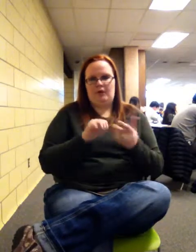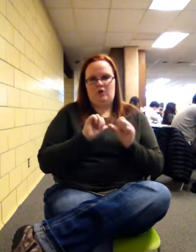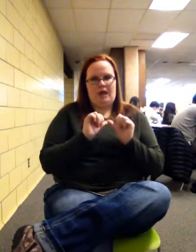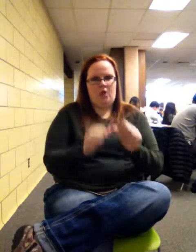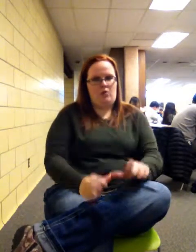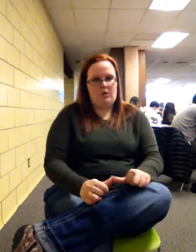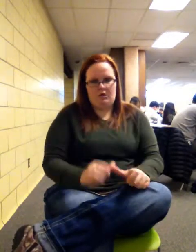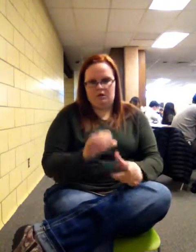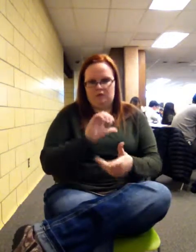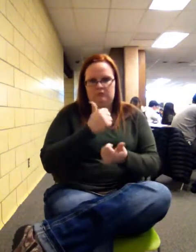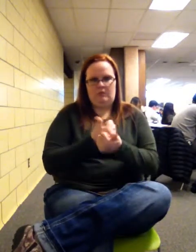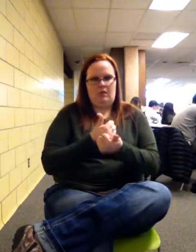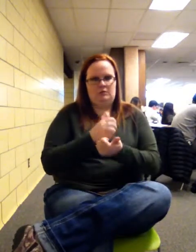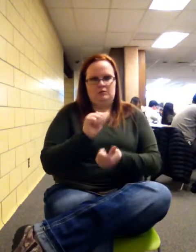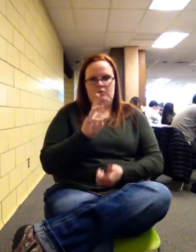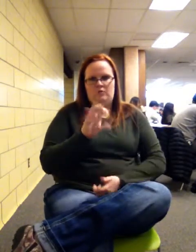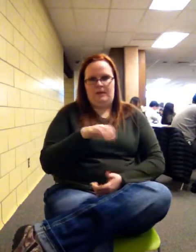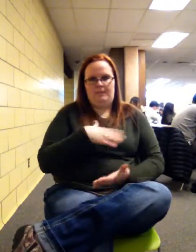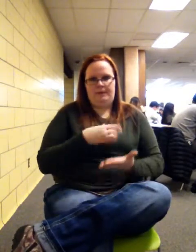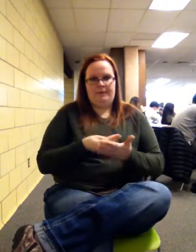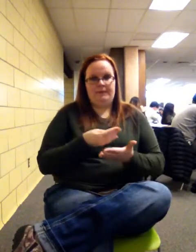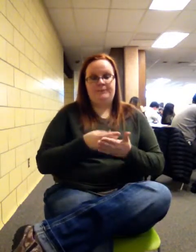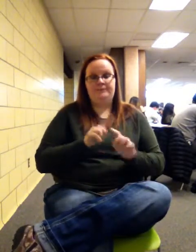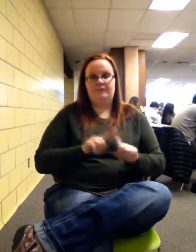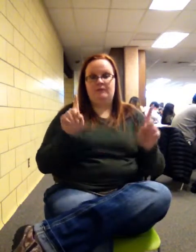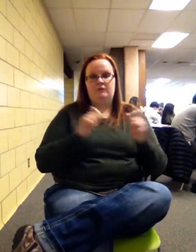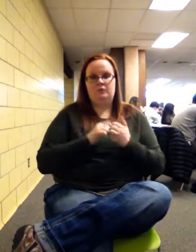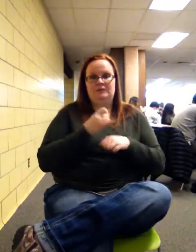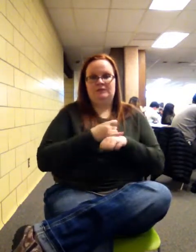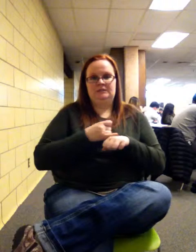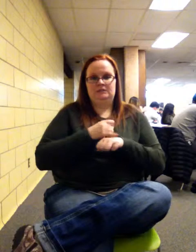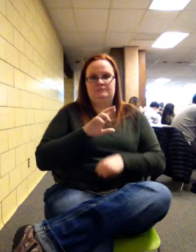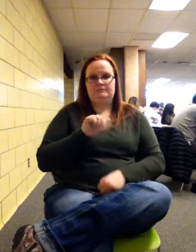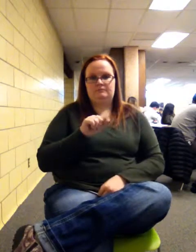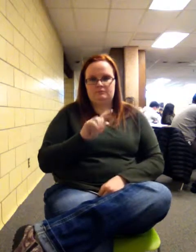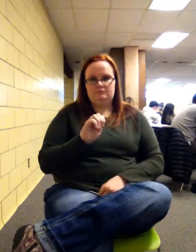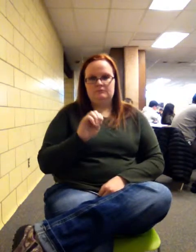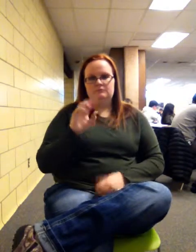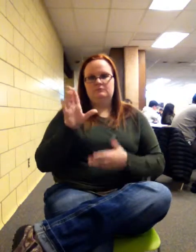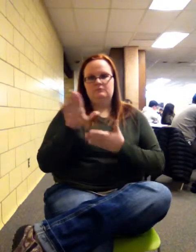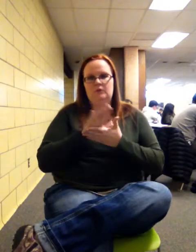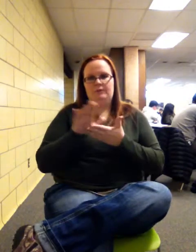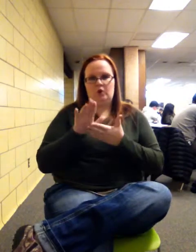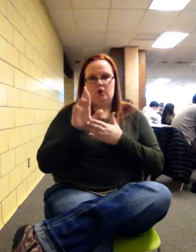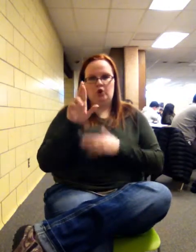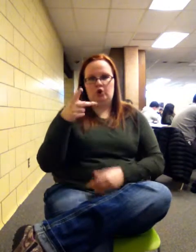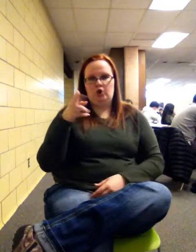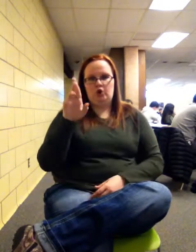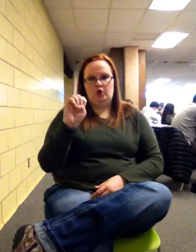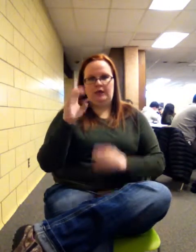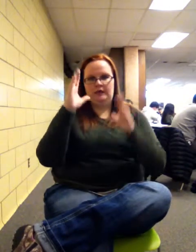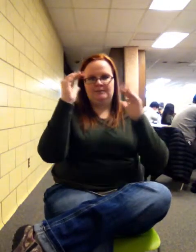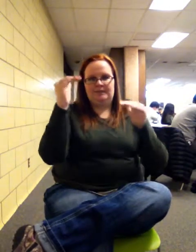the difference in the interest rates, pure expectations theory, is just going to be looking at how